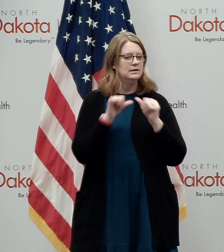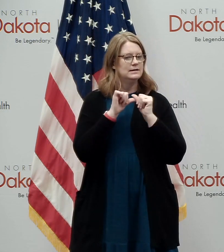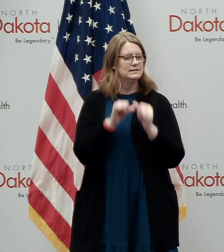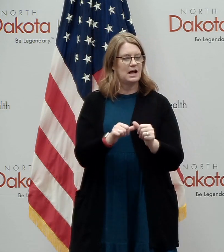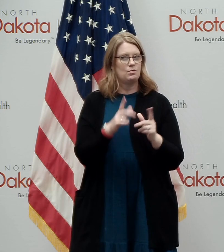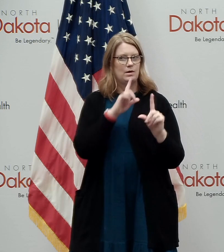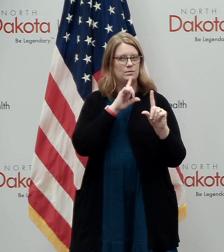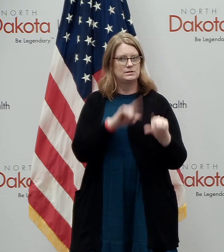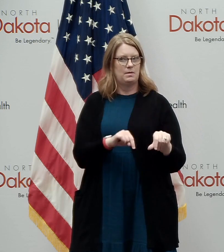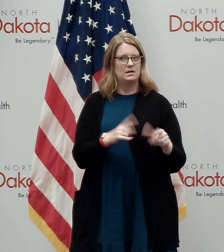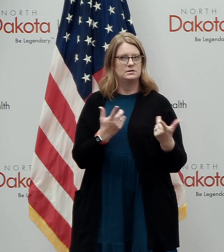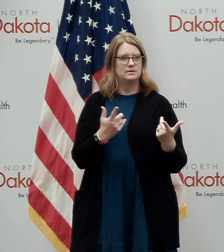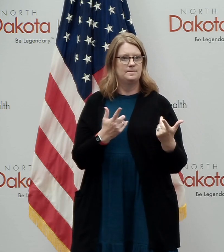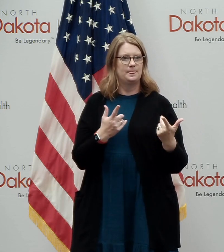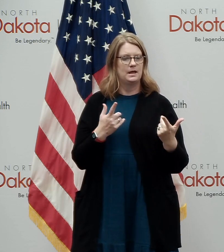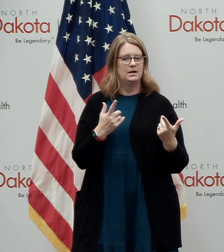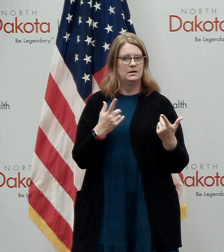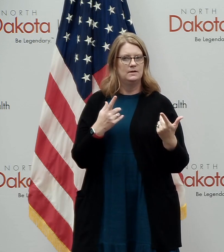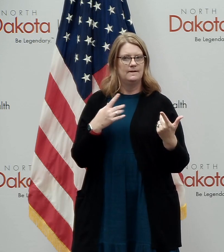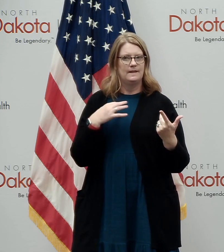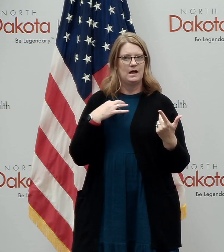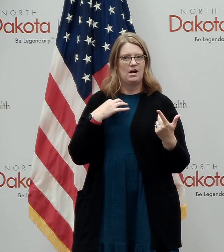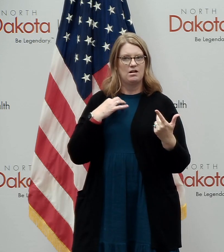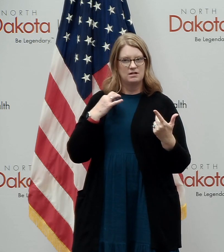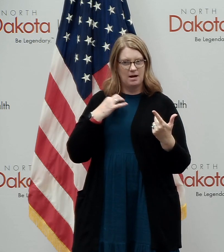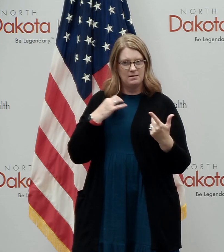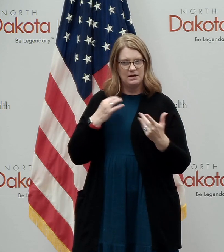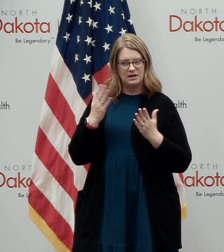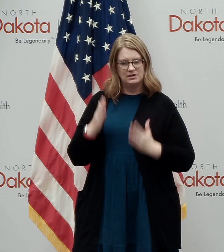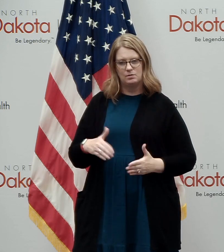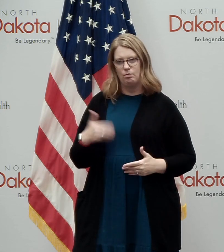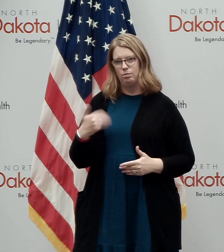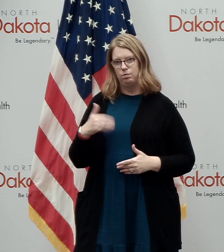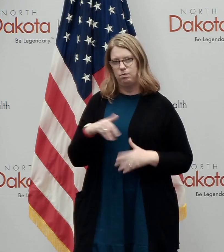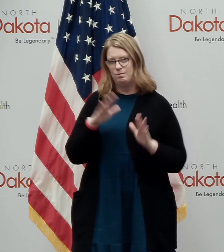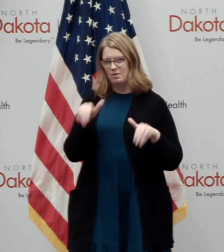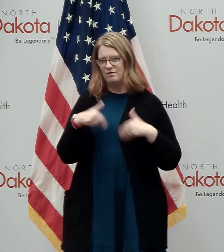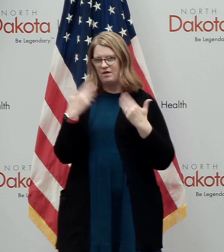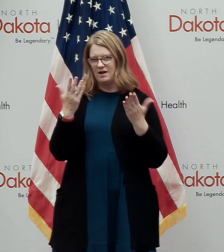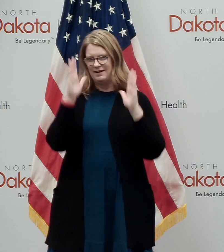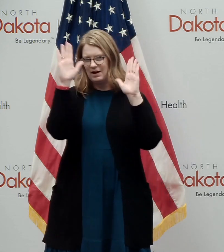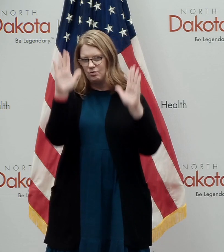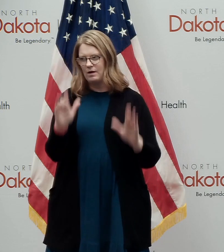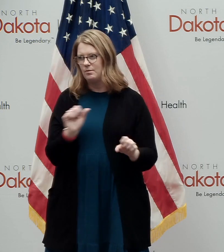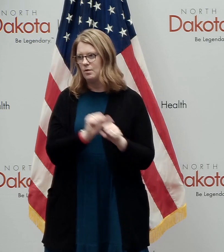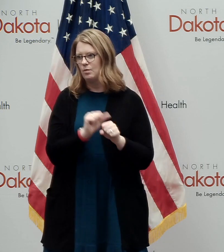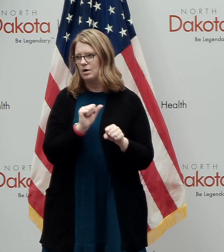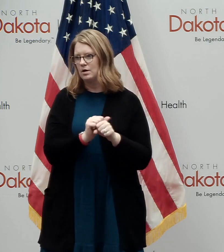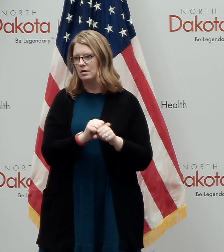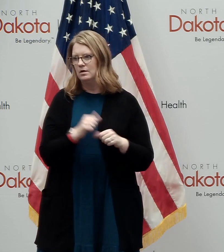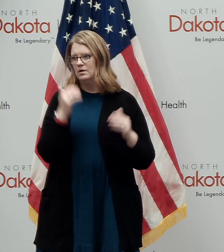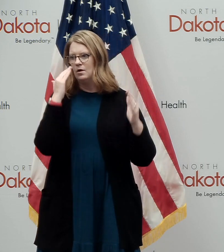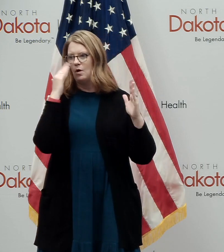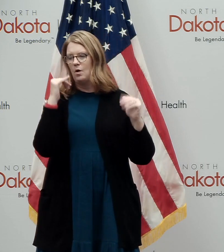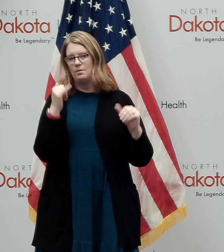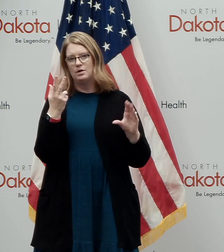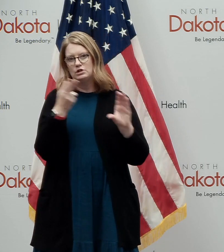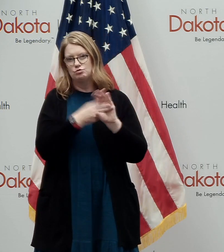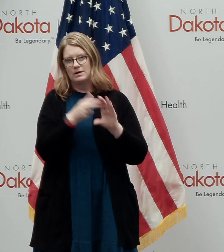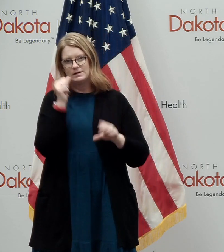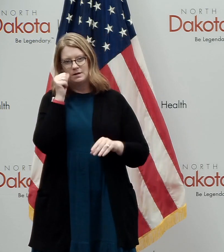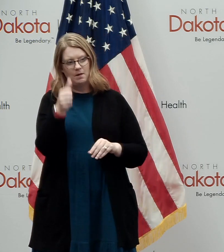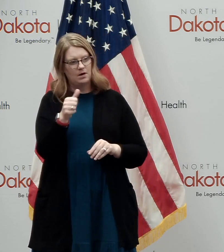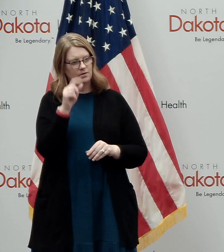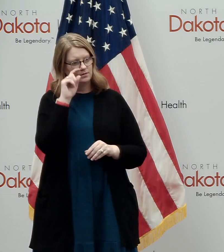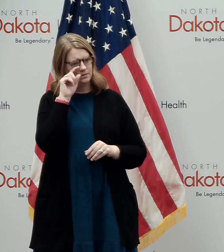response, our nominees have delivered incredible work products and service for our citizens, and we hope you can join us tomorrow.